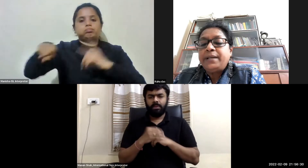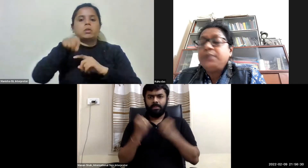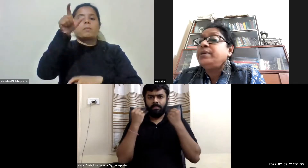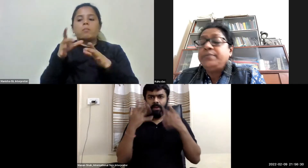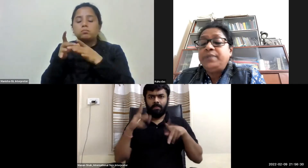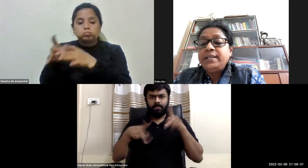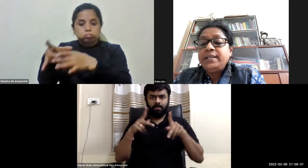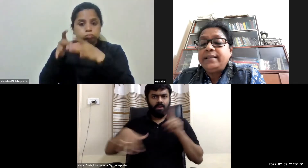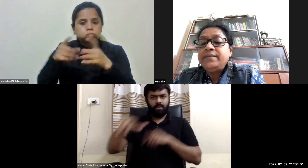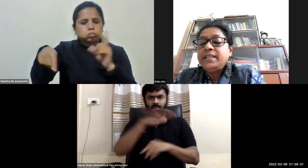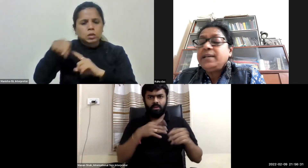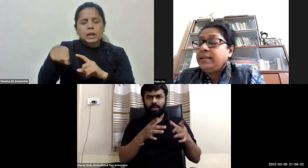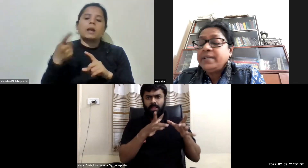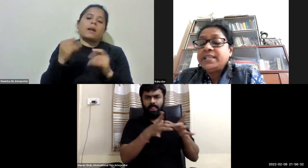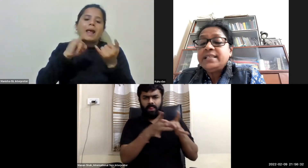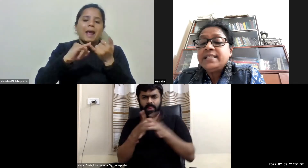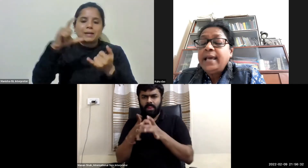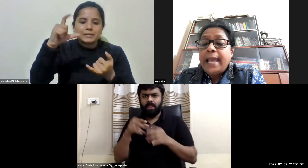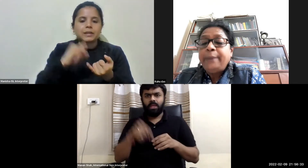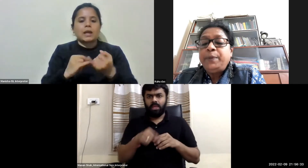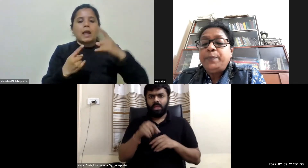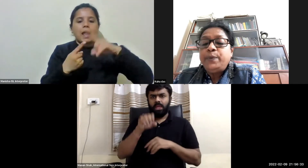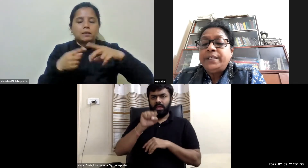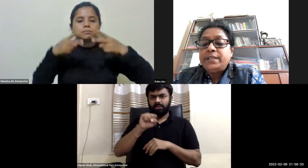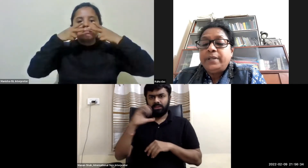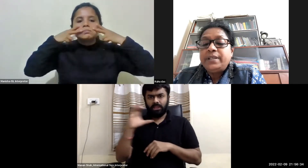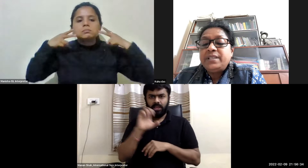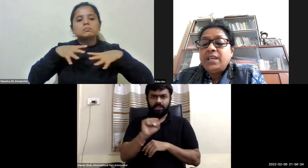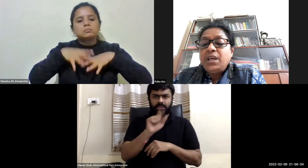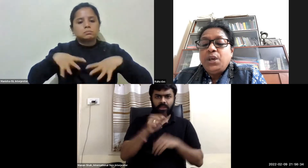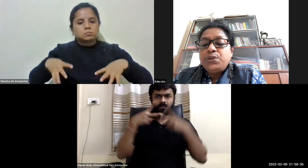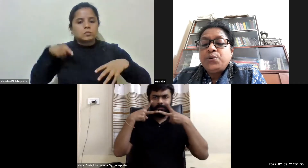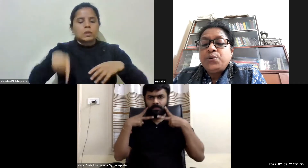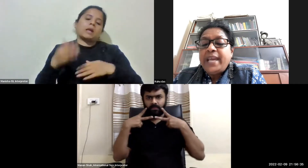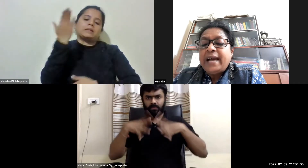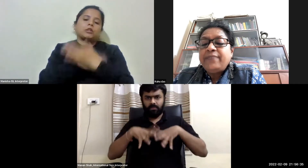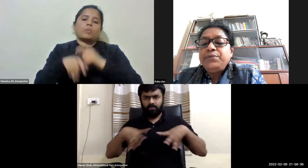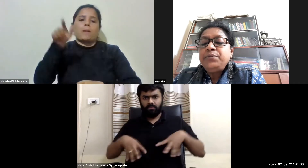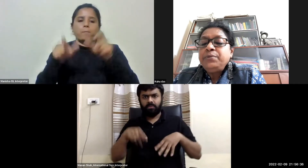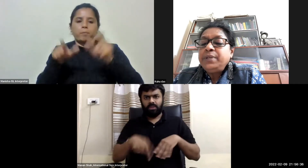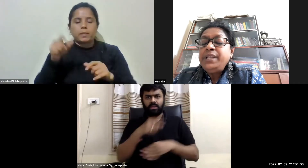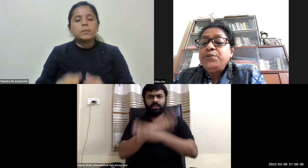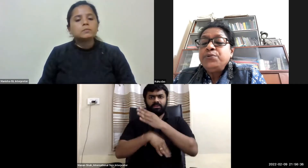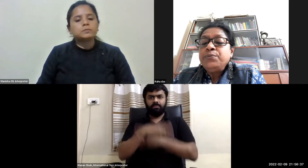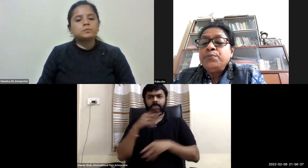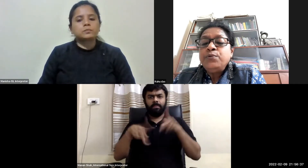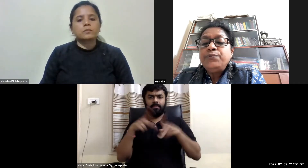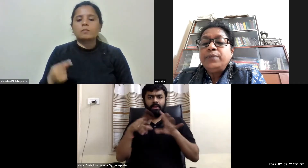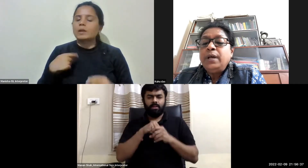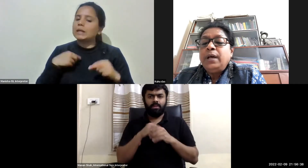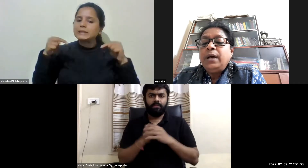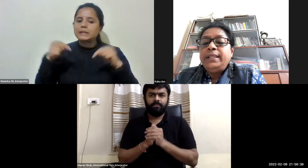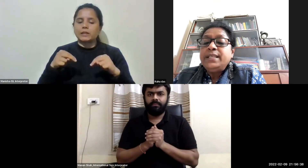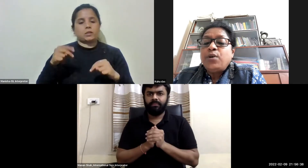marginalization, in particular of Dalits, Adivasis, and people with disabilities. So we have to need to